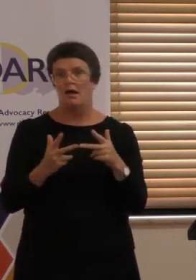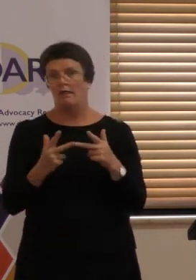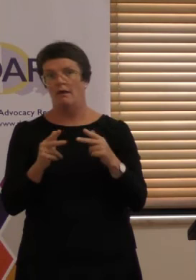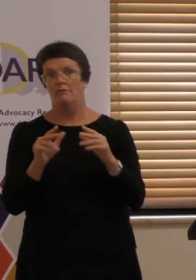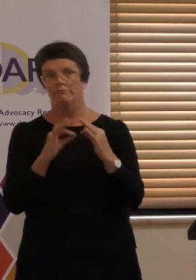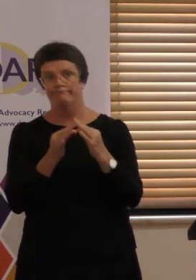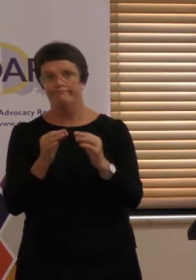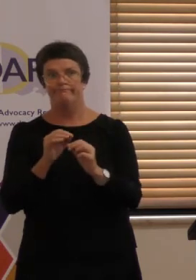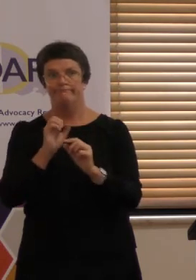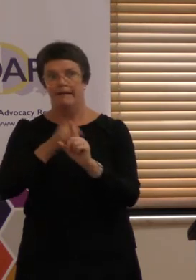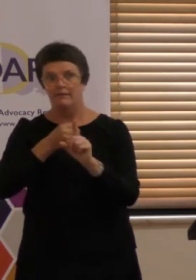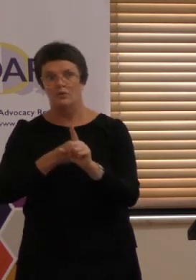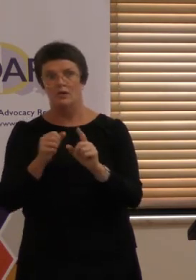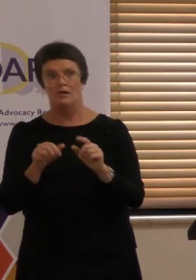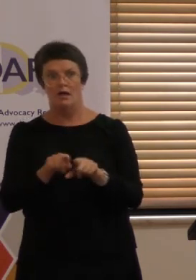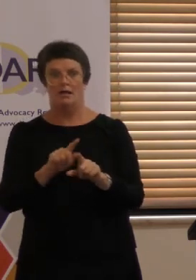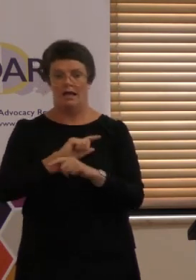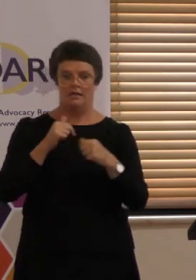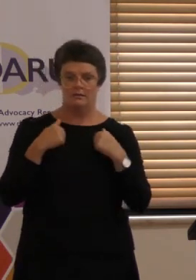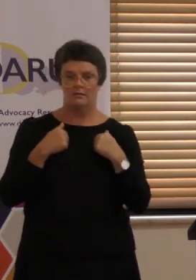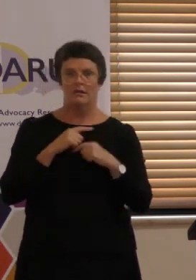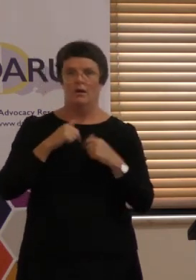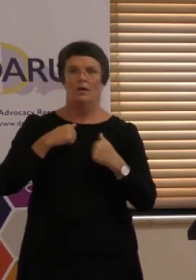the differences between young people and